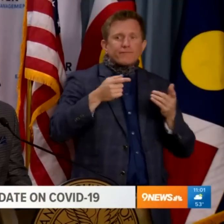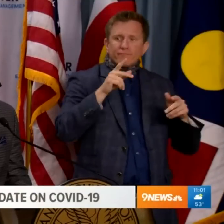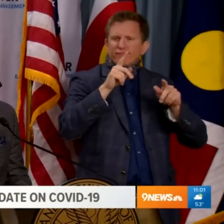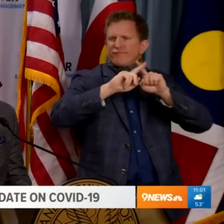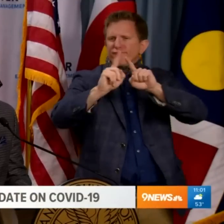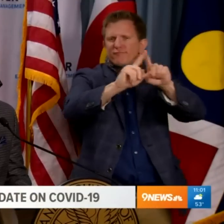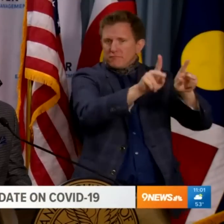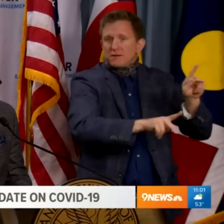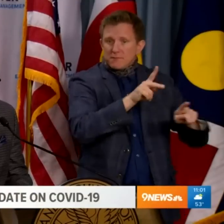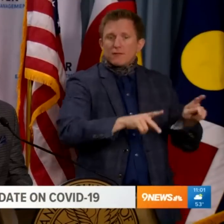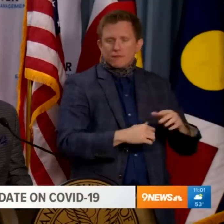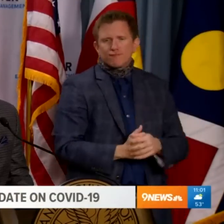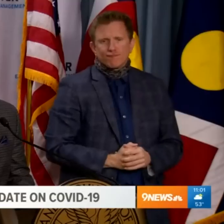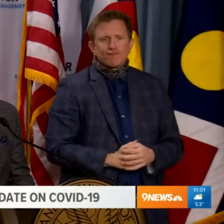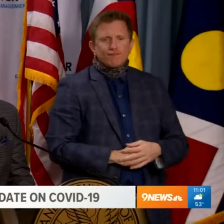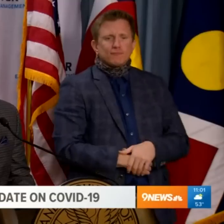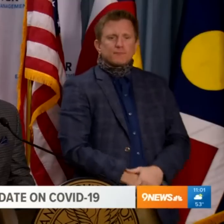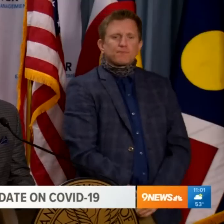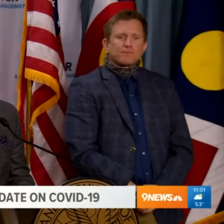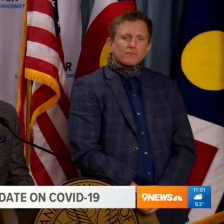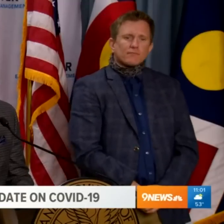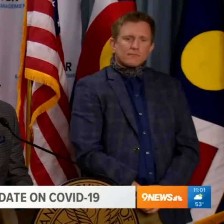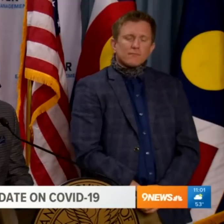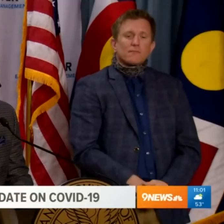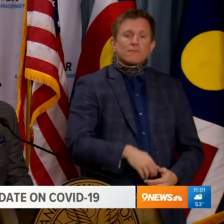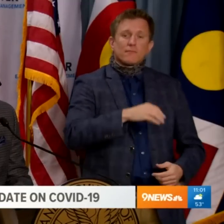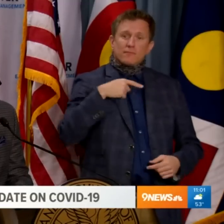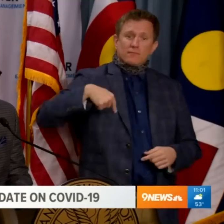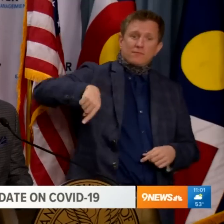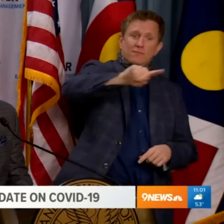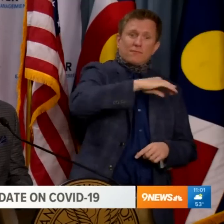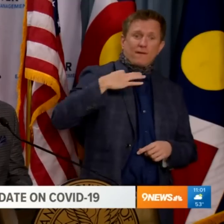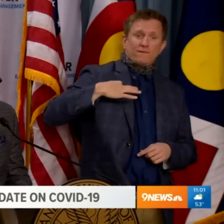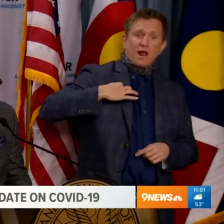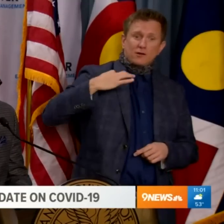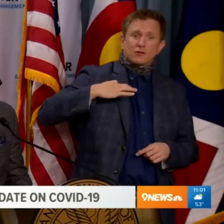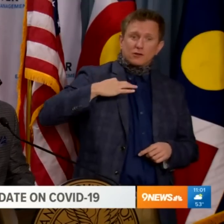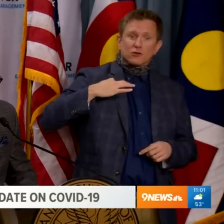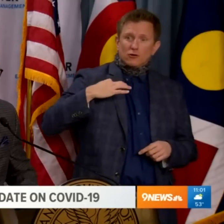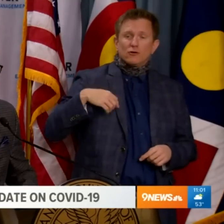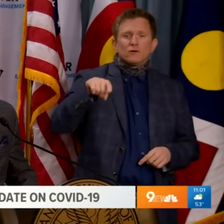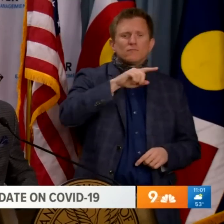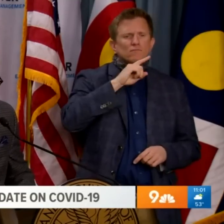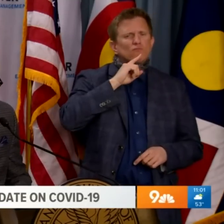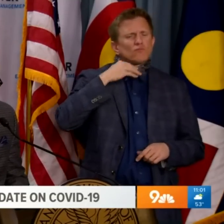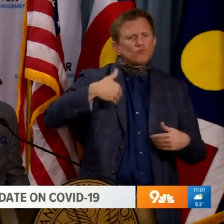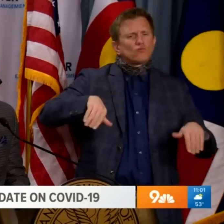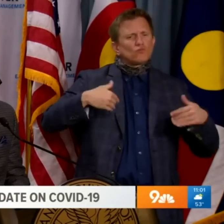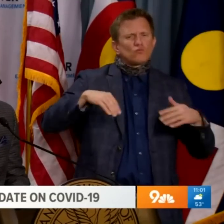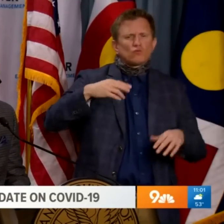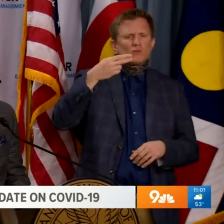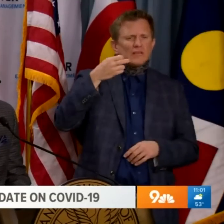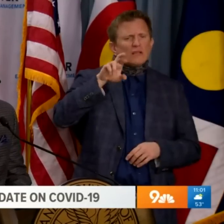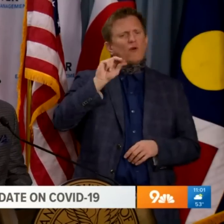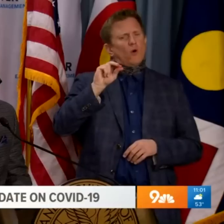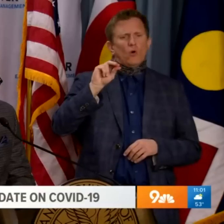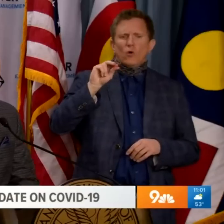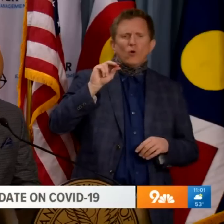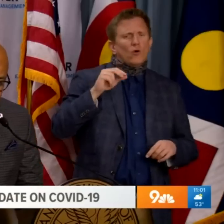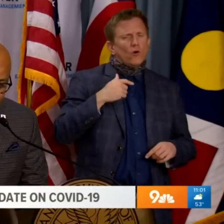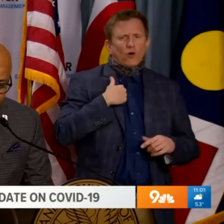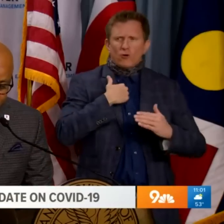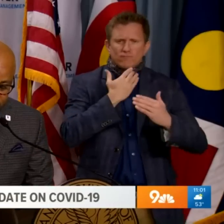period. Also, these volunteers are unsung heroes, and we can't thank them enough for all that they're doing for us in this